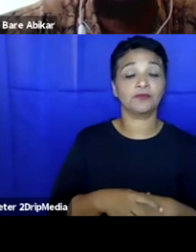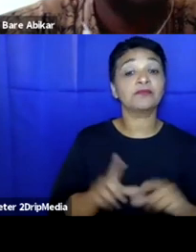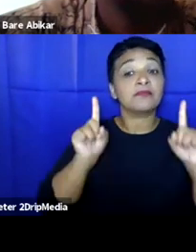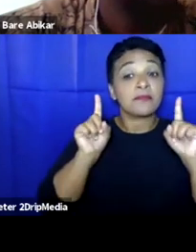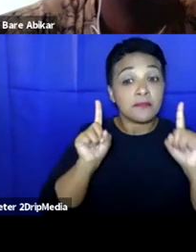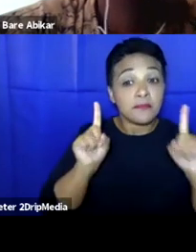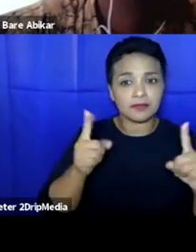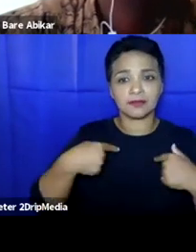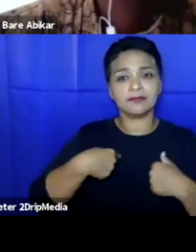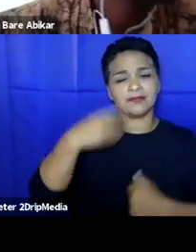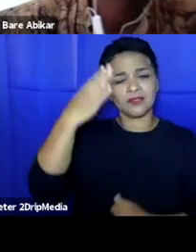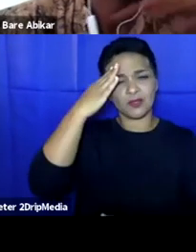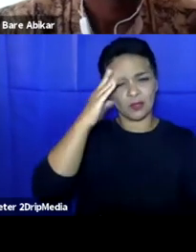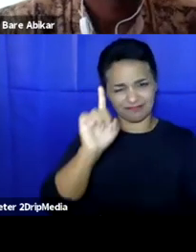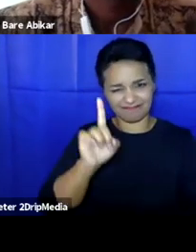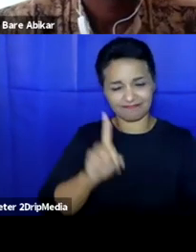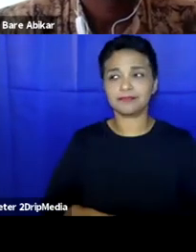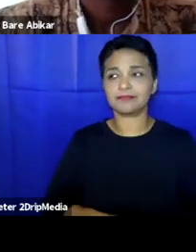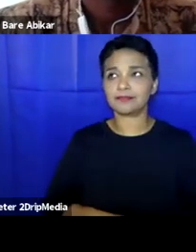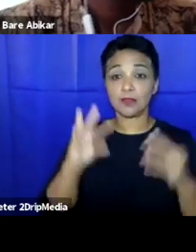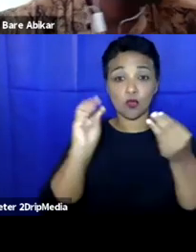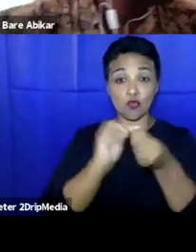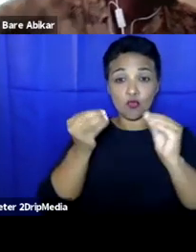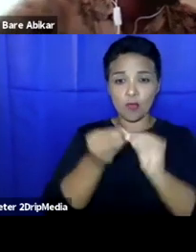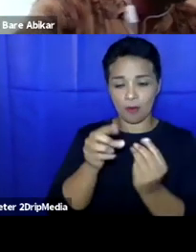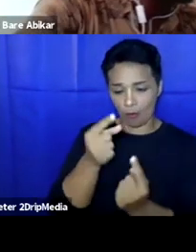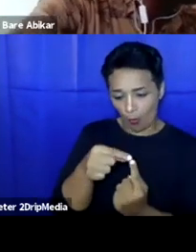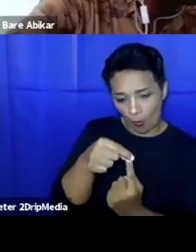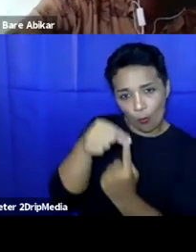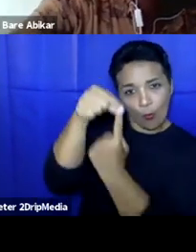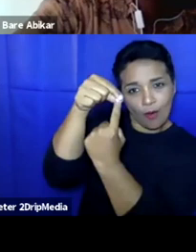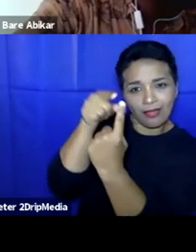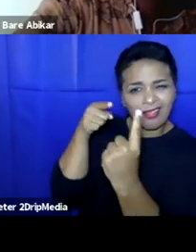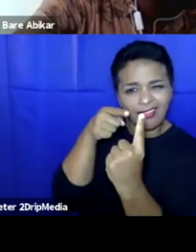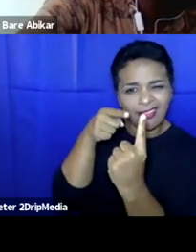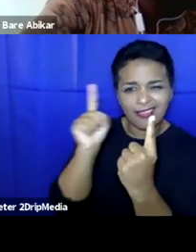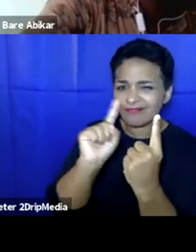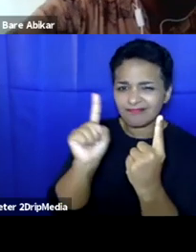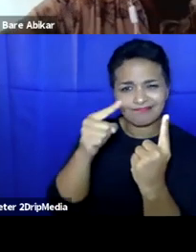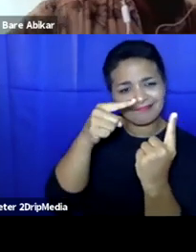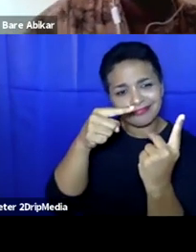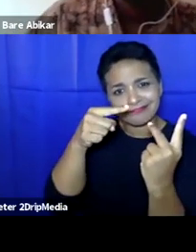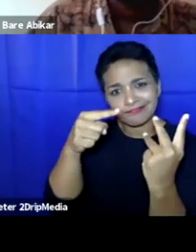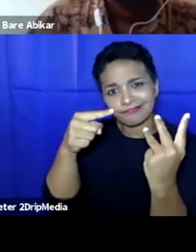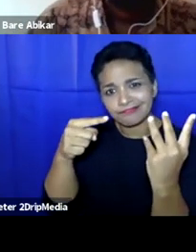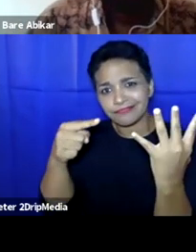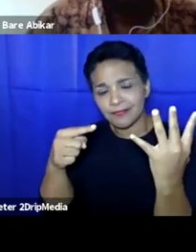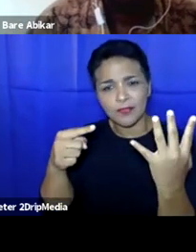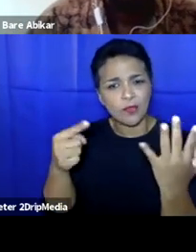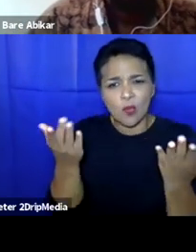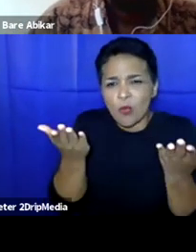frame here, but I think we have to look at the problem in its totality in terms of, what is creating the refugee